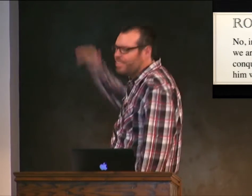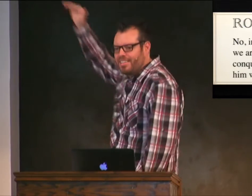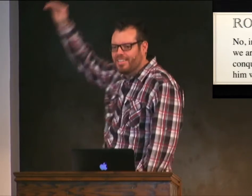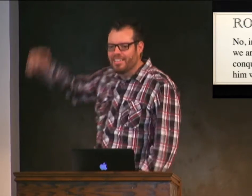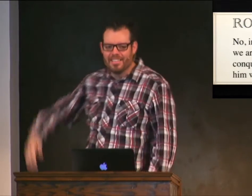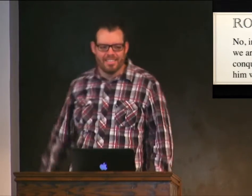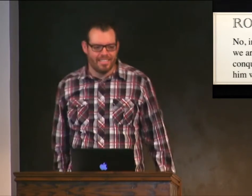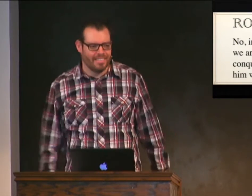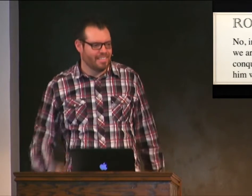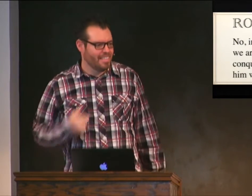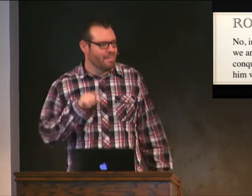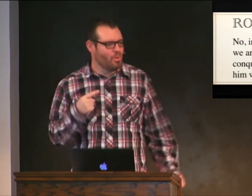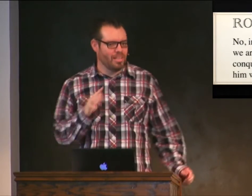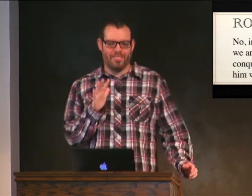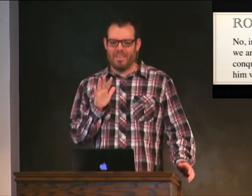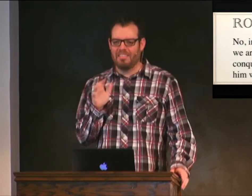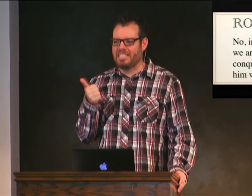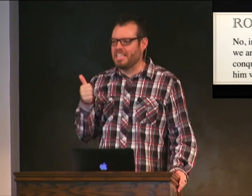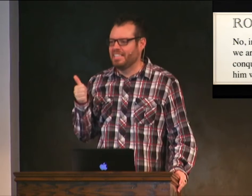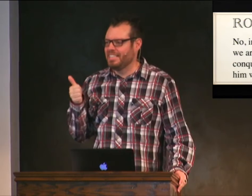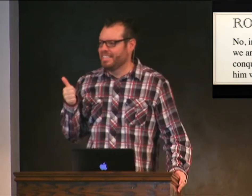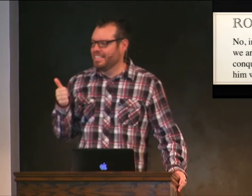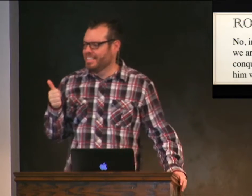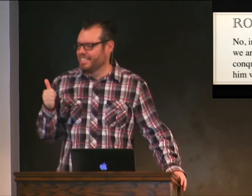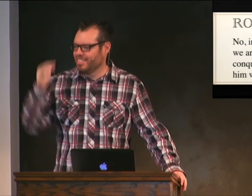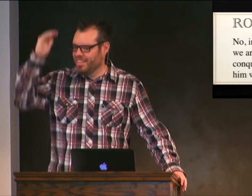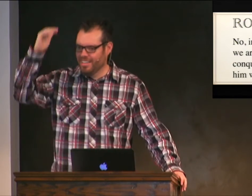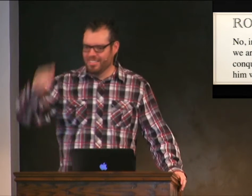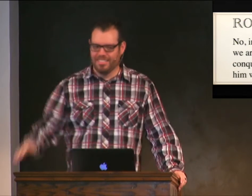That's pretty tall. I'm only 5'10".